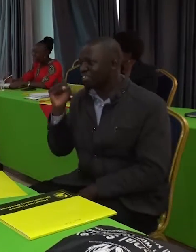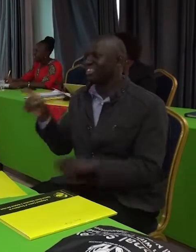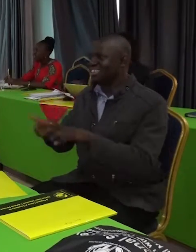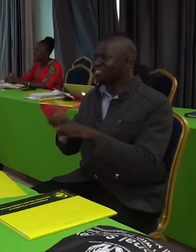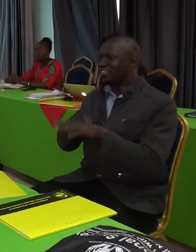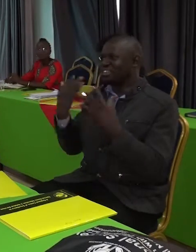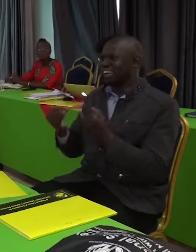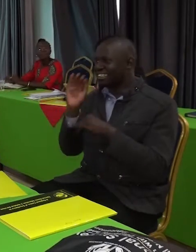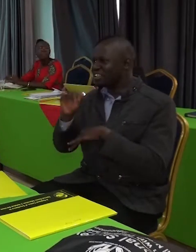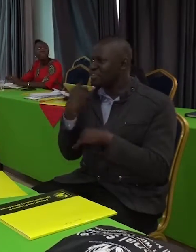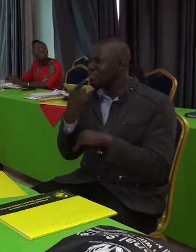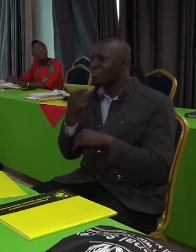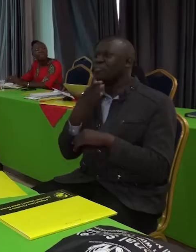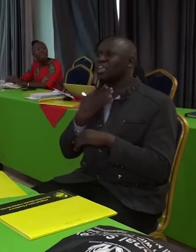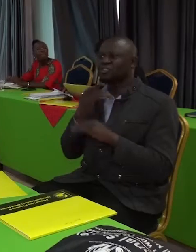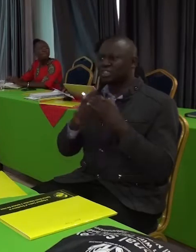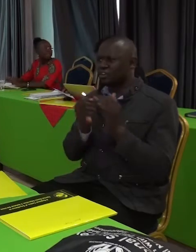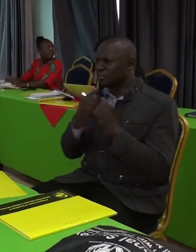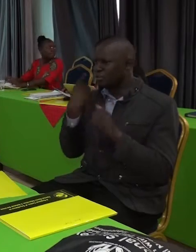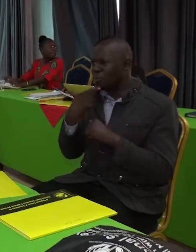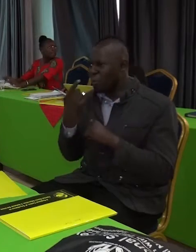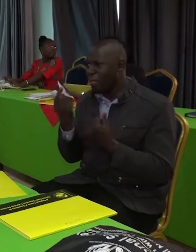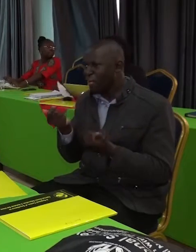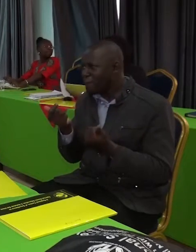Who do I start with? Wafula.